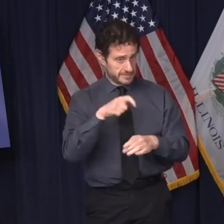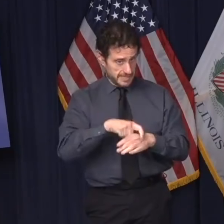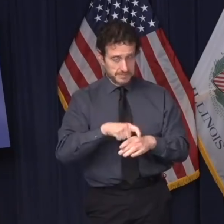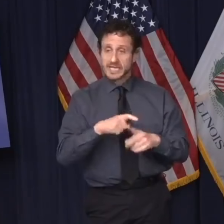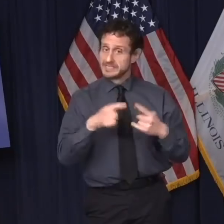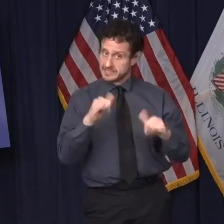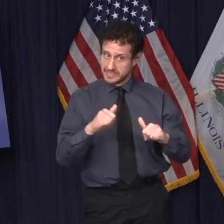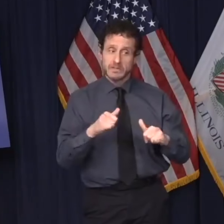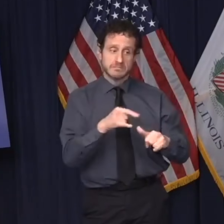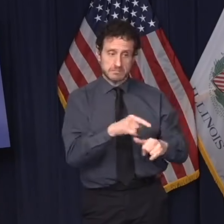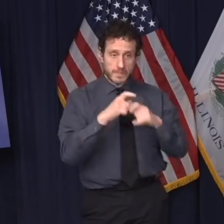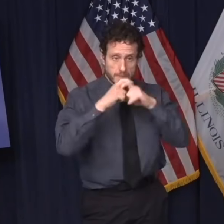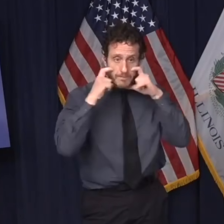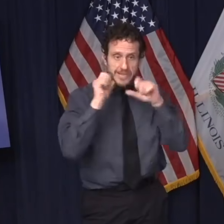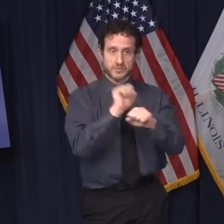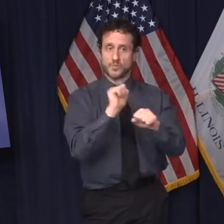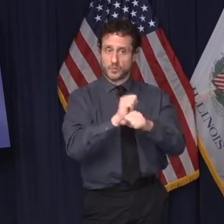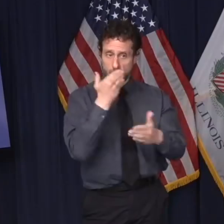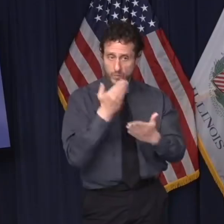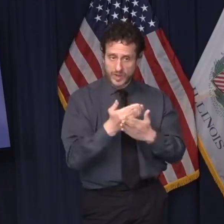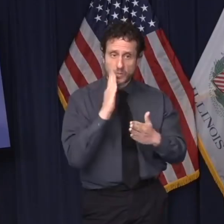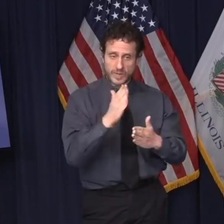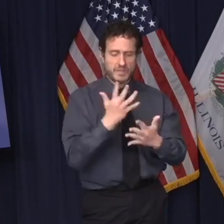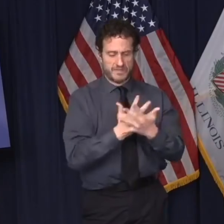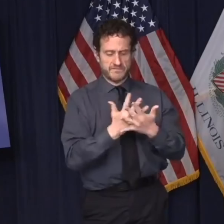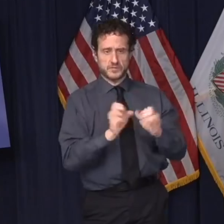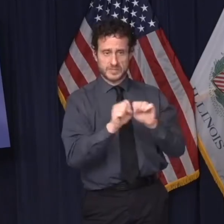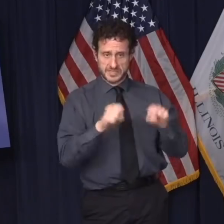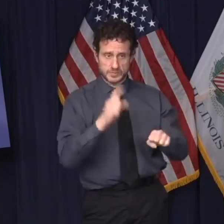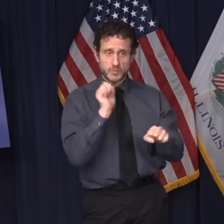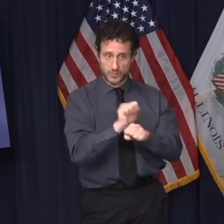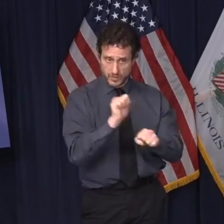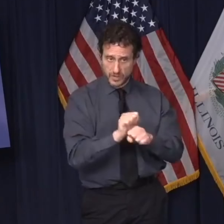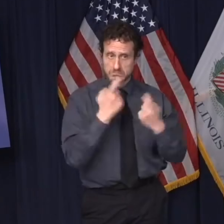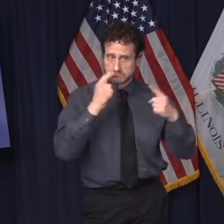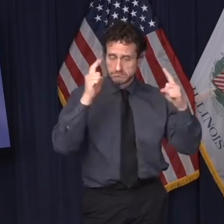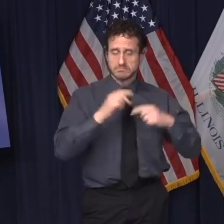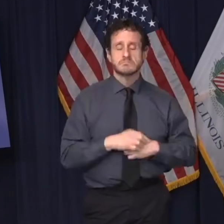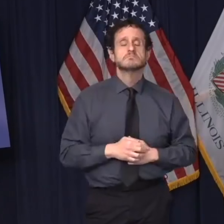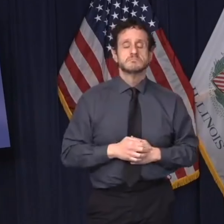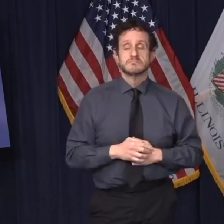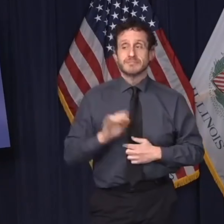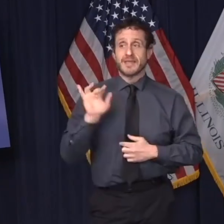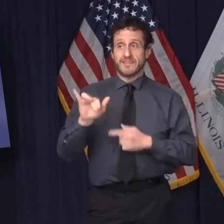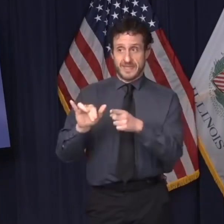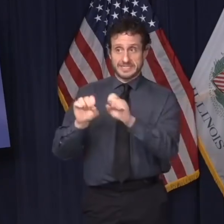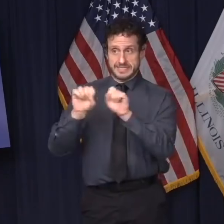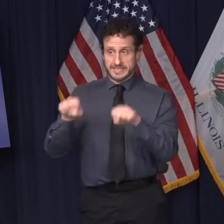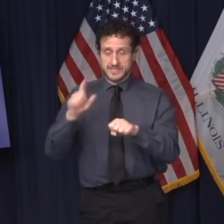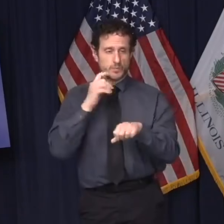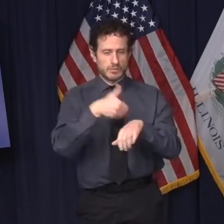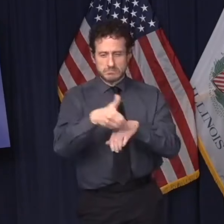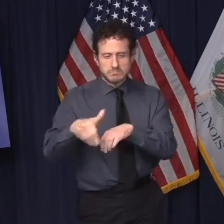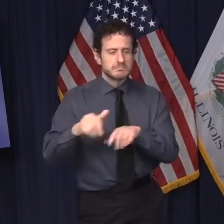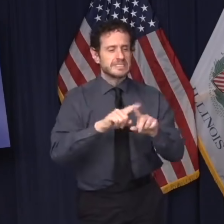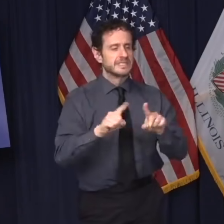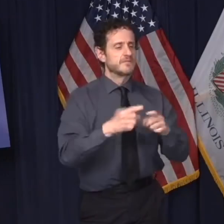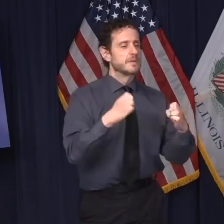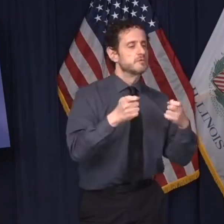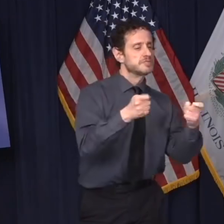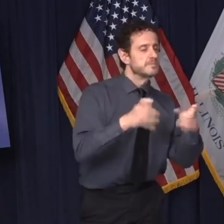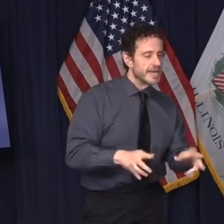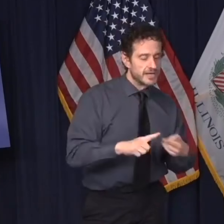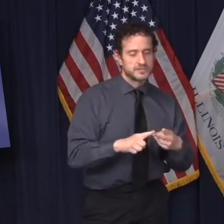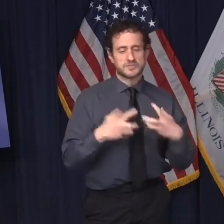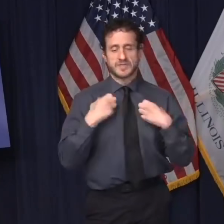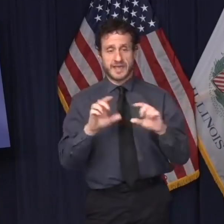performance. IEMA is disseminating the instructions for this service to all local emergency managers, health departments, and